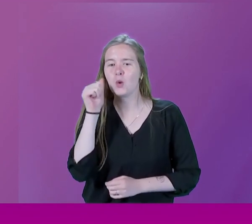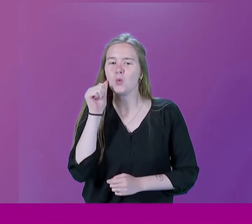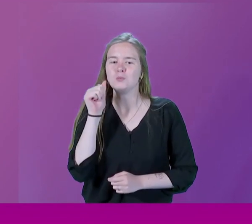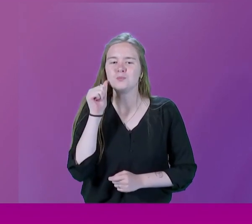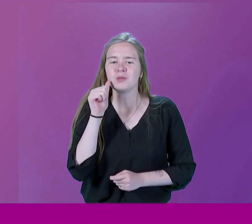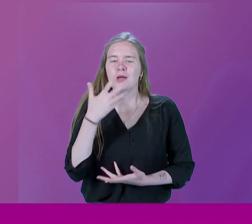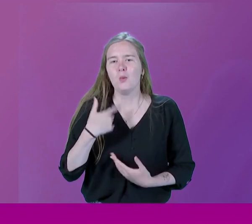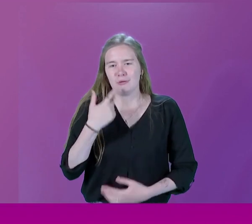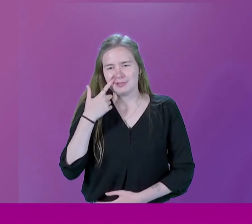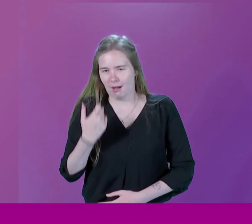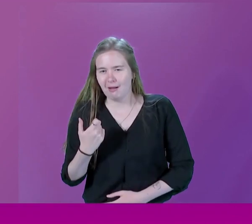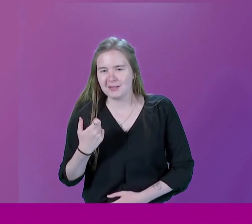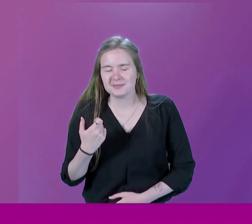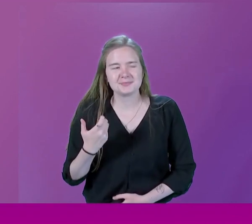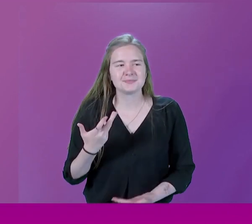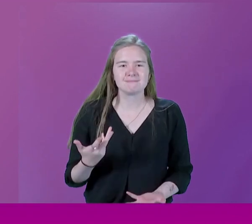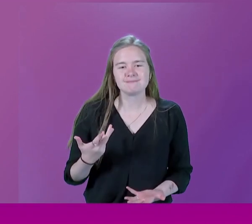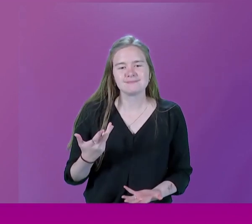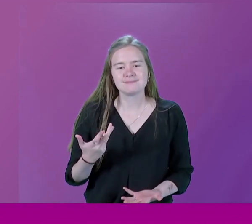about being young is that